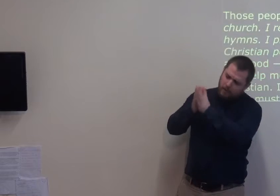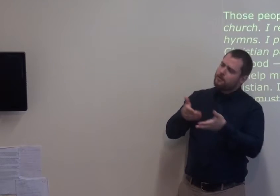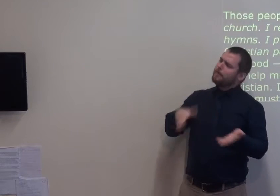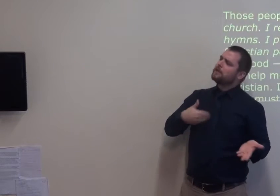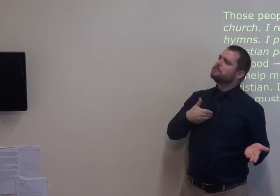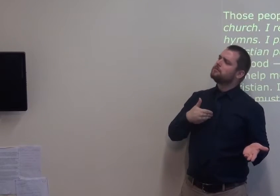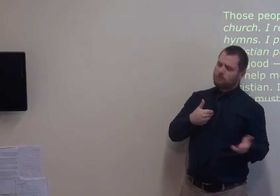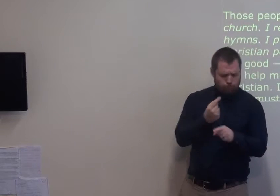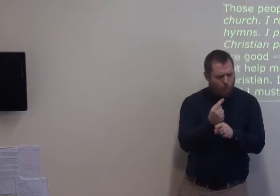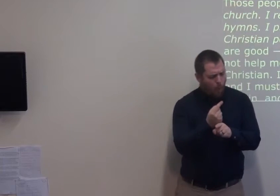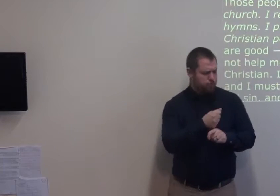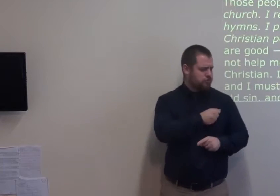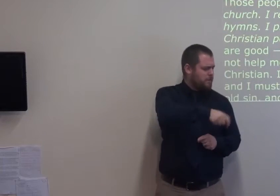I talk with Christian people.